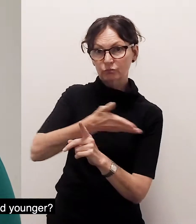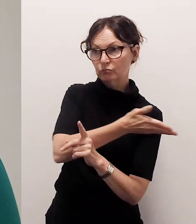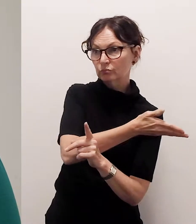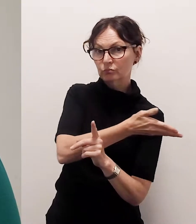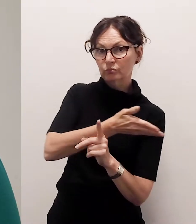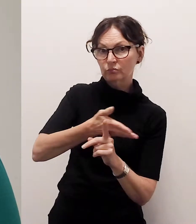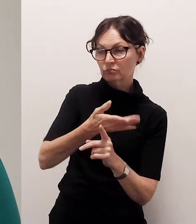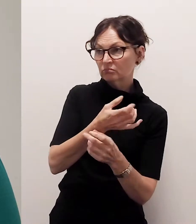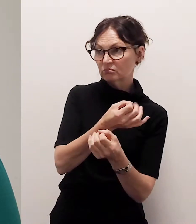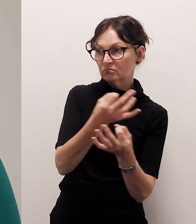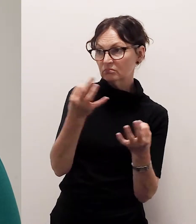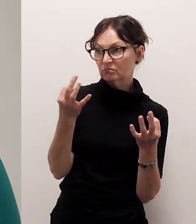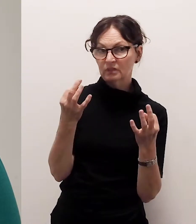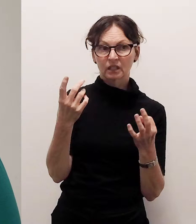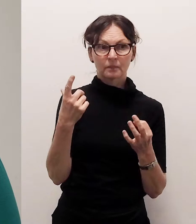and younger?